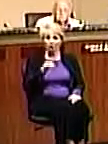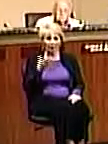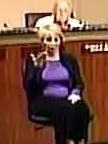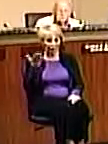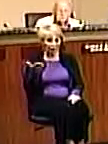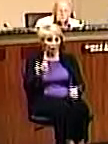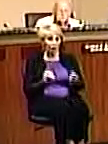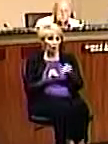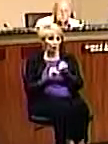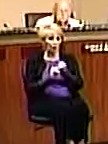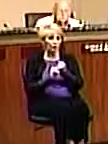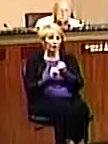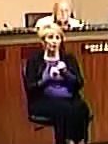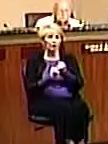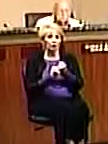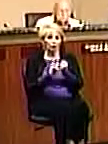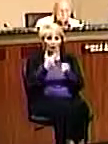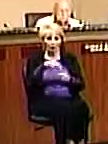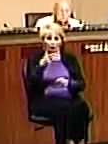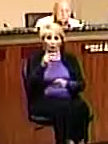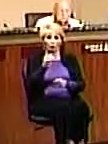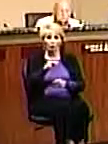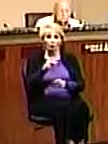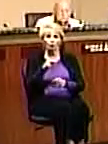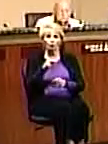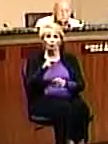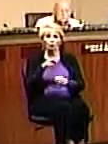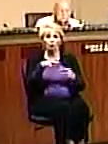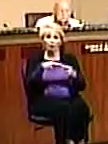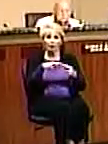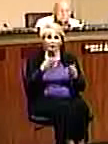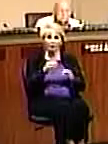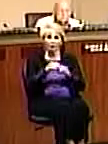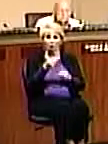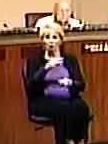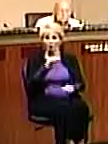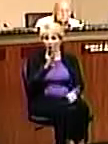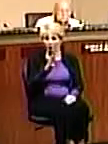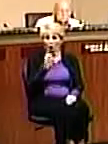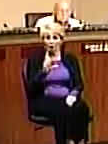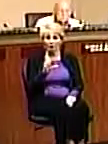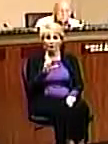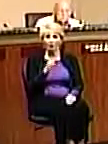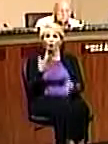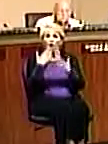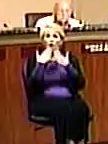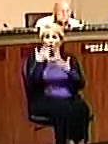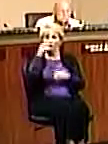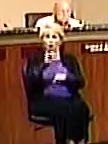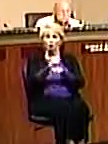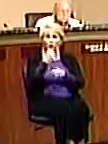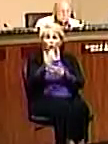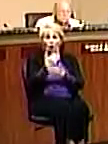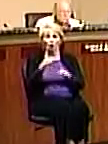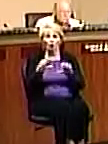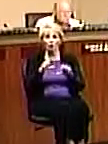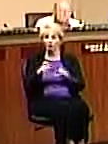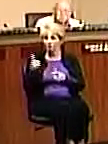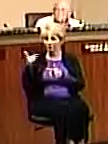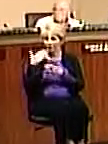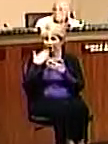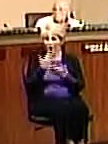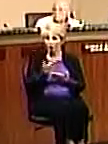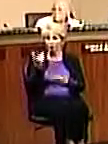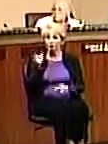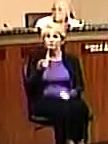to support you and support human relations in Morganton and Burke County. And thank you for a job well done. Thank